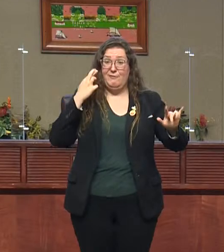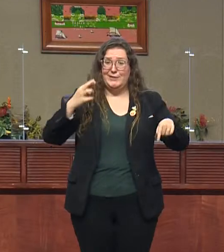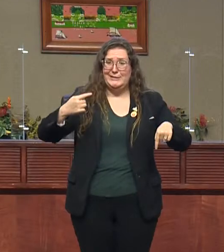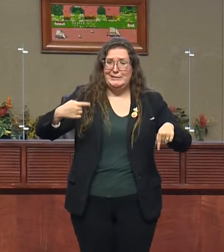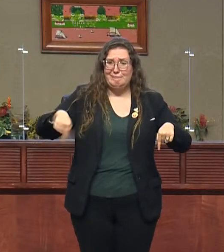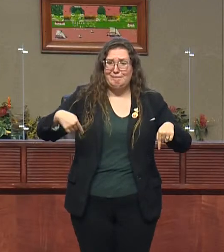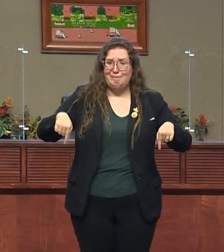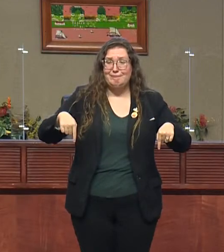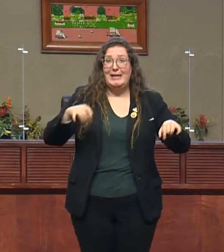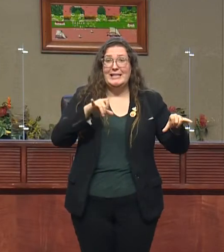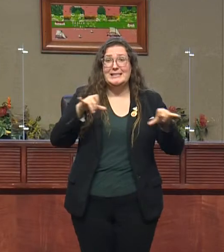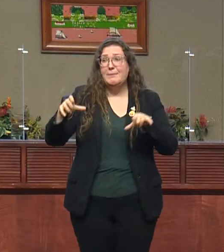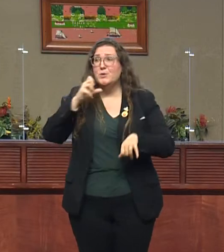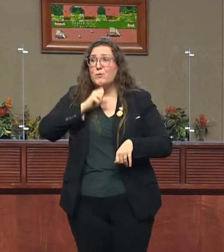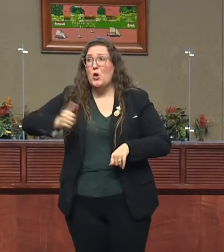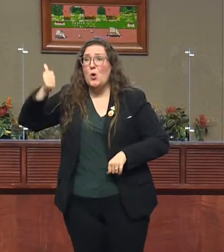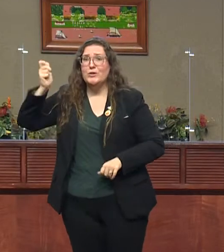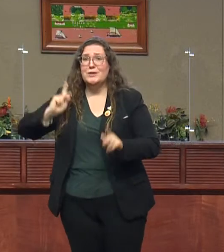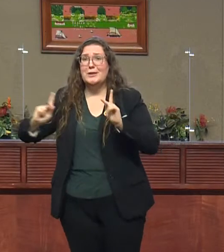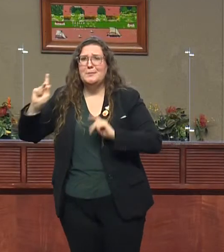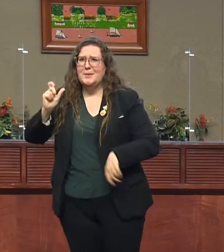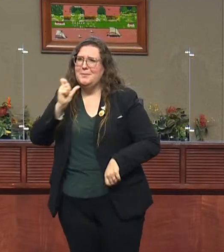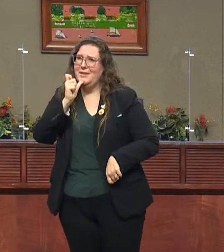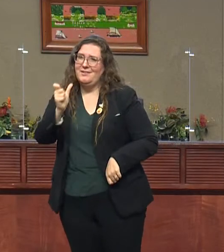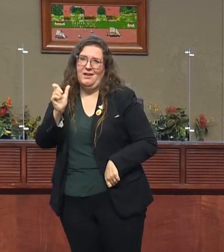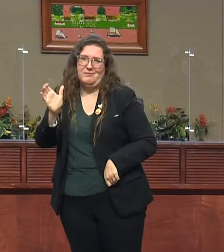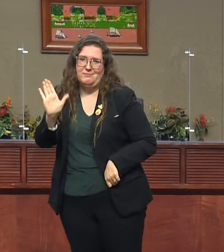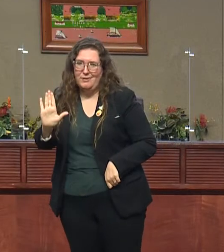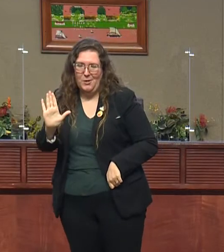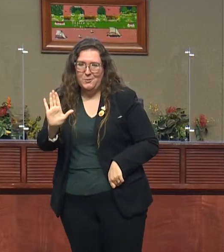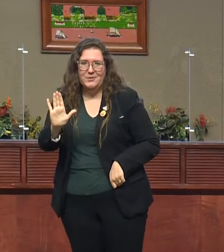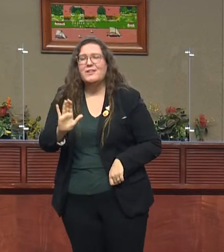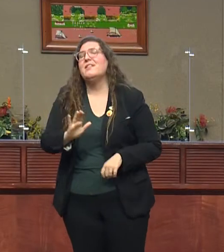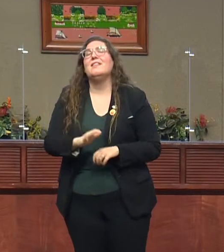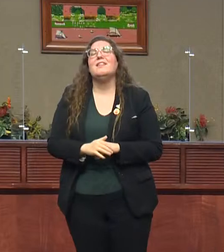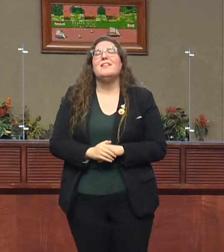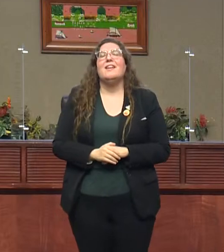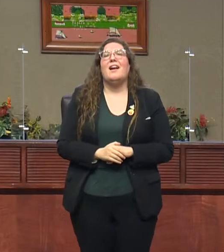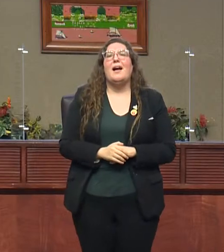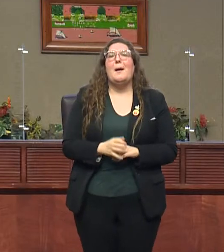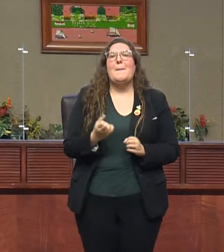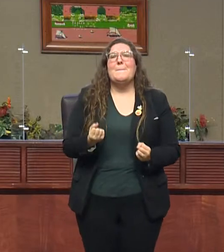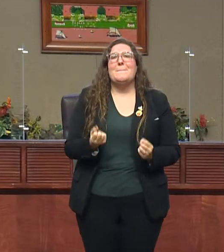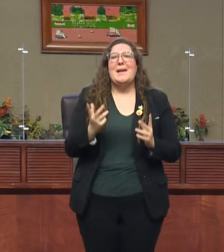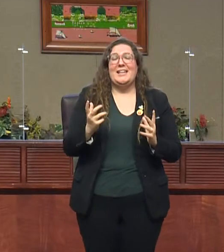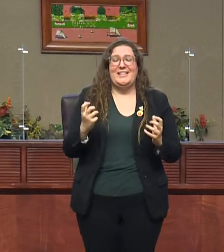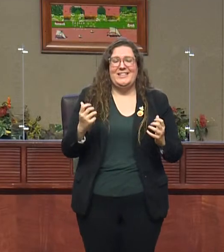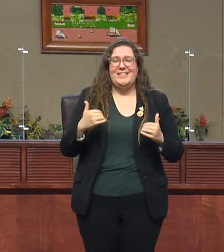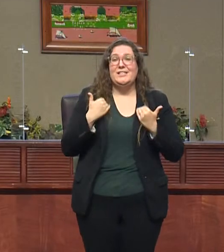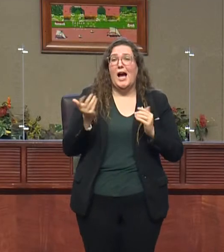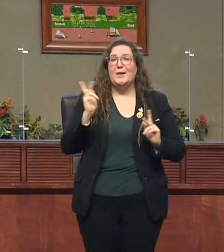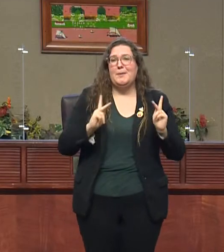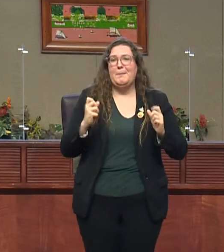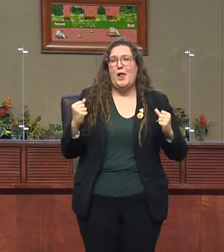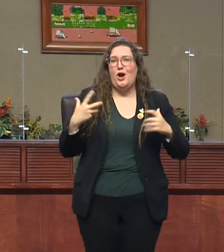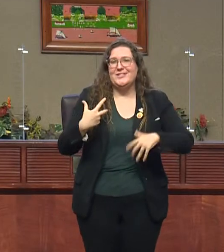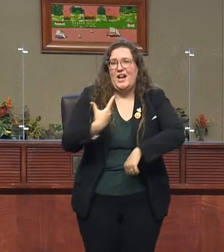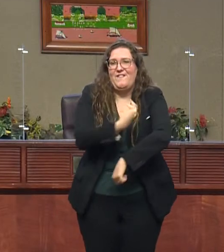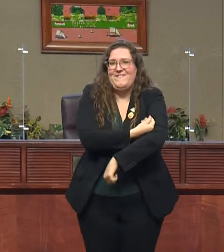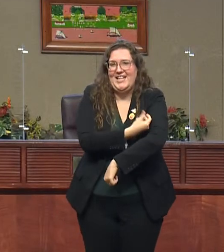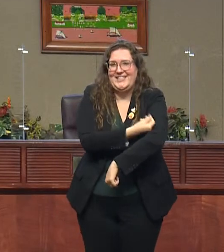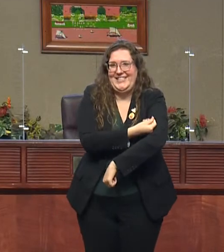of the population, but because they are afraid of getting vaccinated, and many in the younger. So the role of the parents